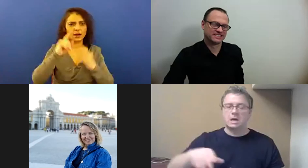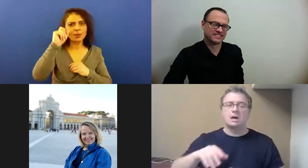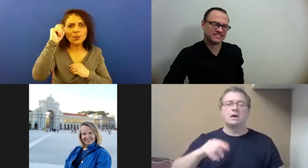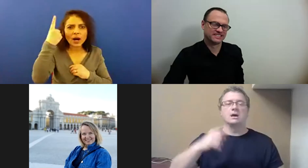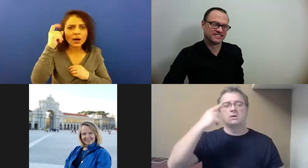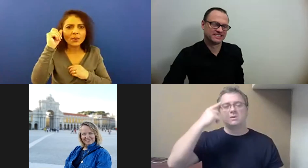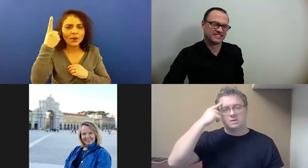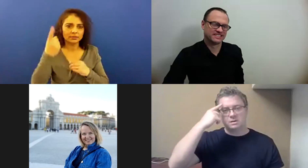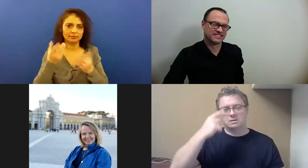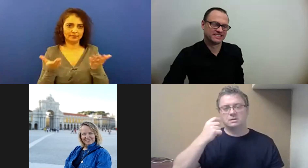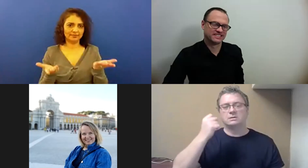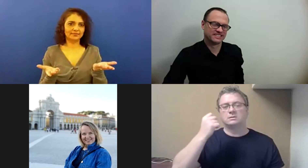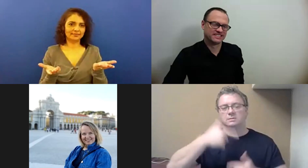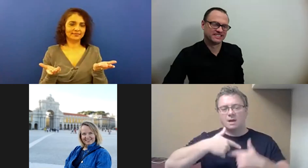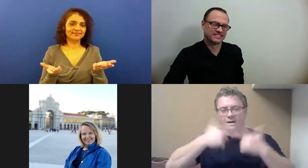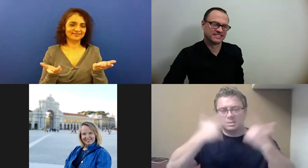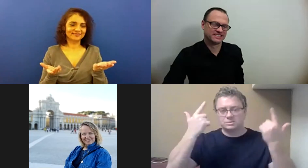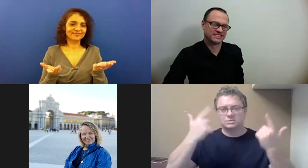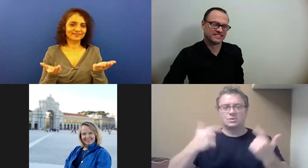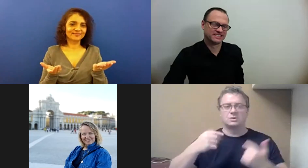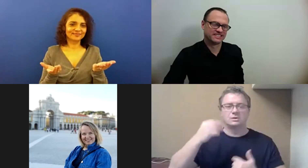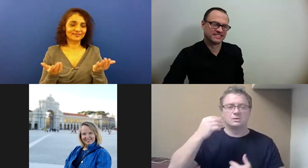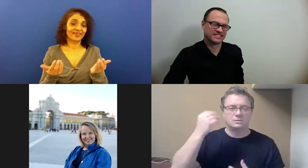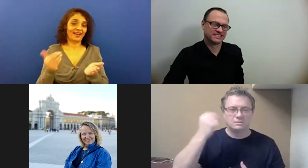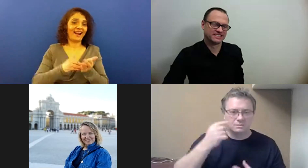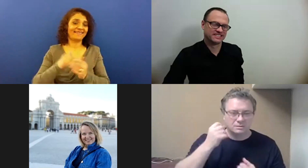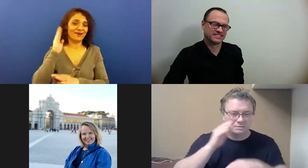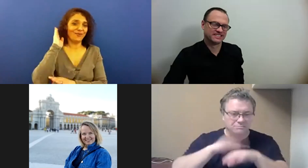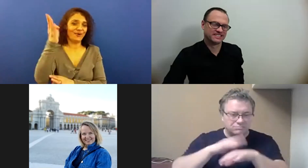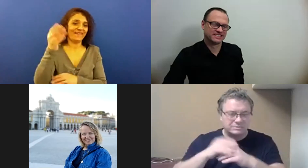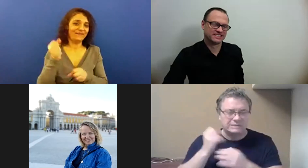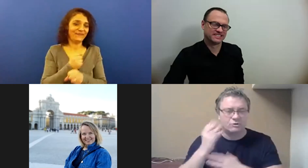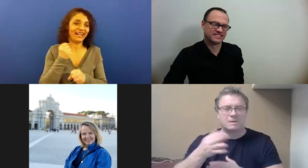Some people got enlightened, other people still don't get it.